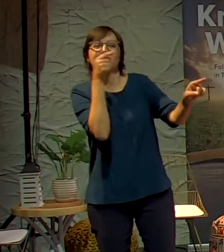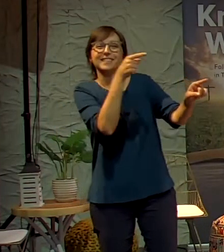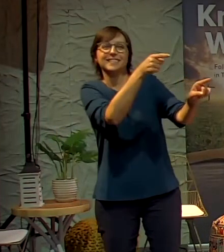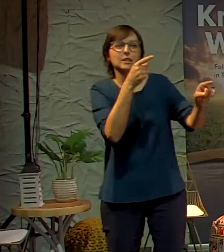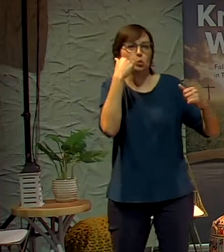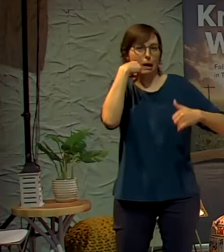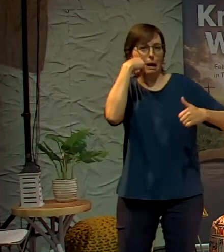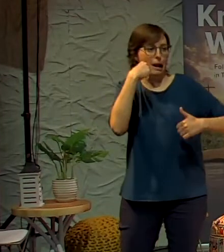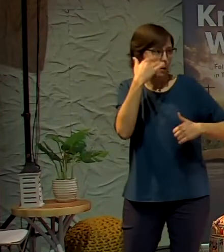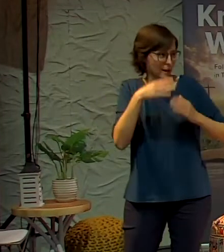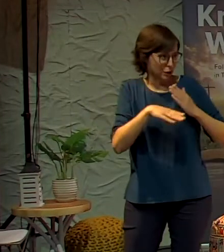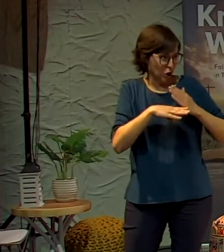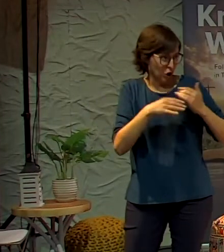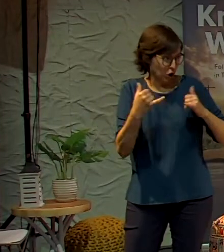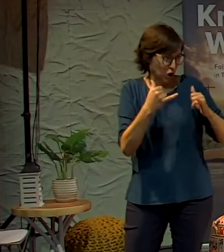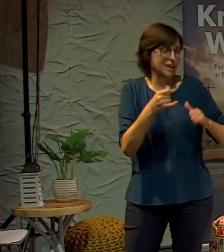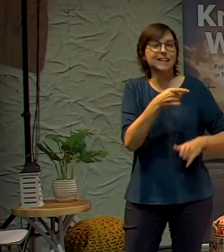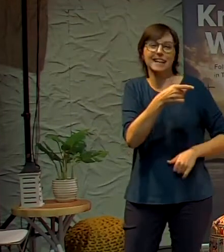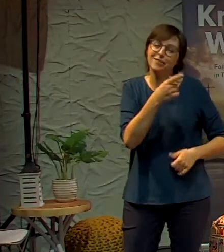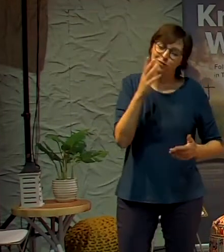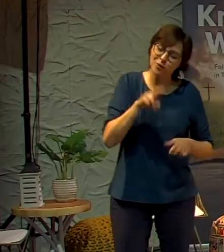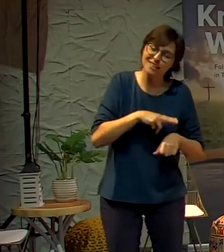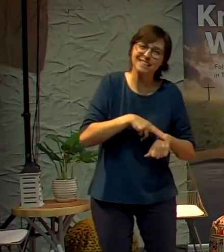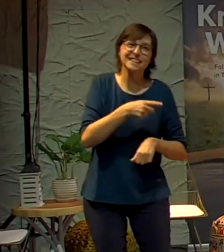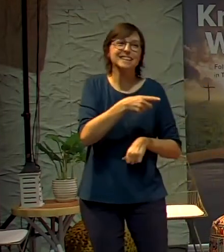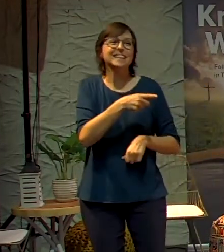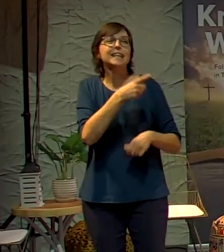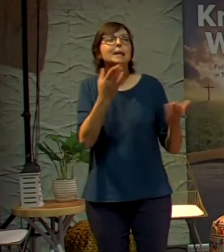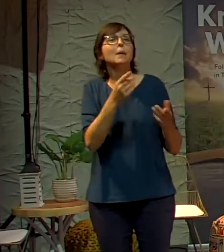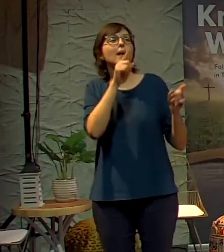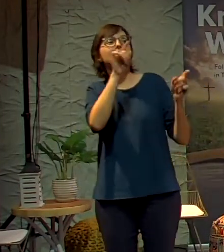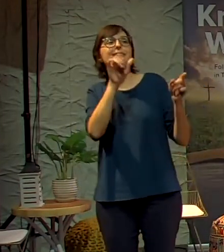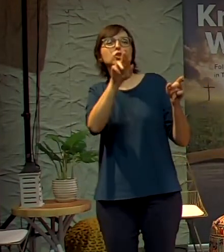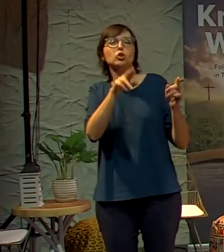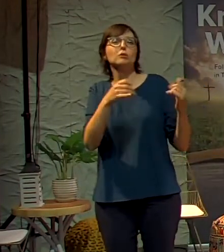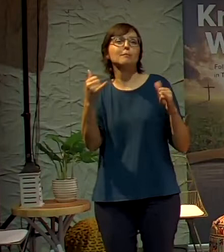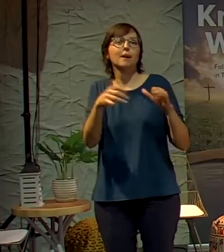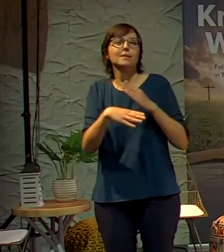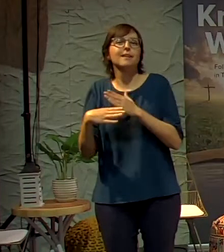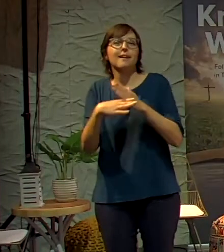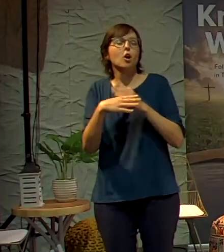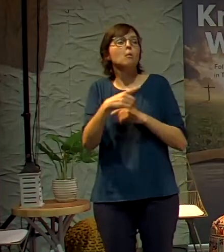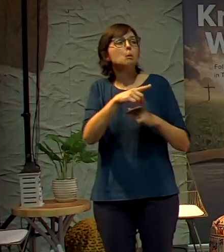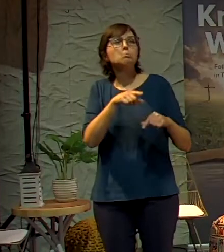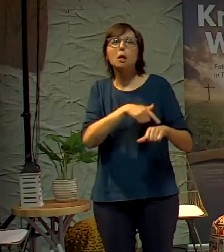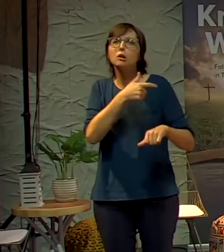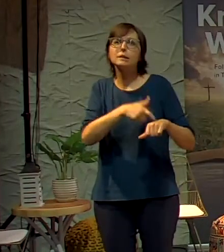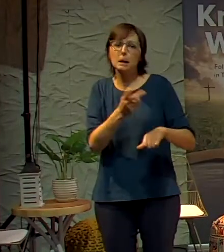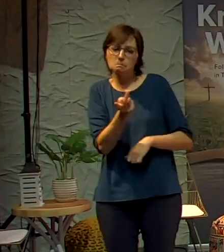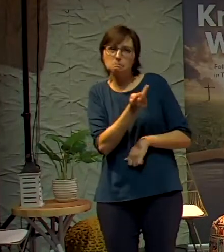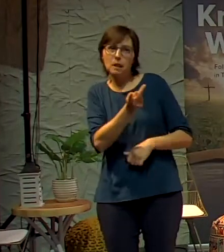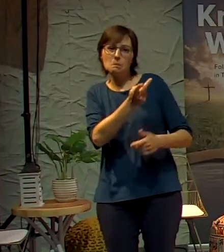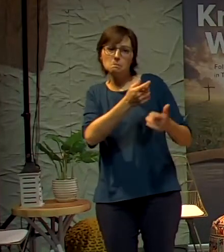He's all sweaty. Were you playing soccer? Of course. He plays soccer here at Zilker. And they would play soccer for a long time. And then one